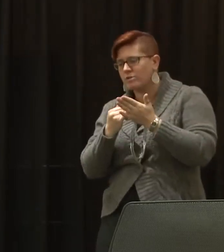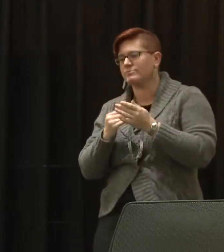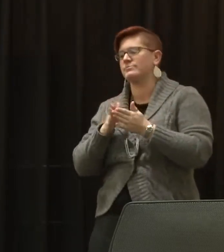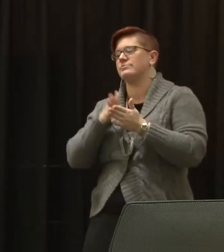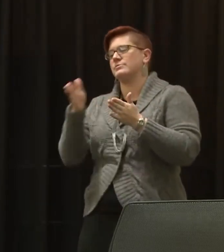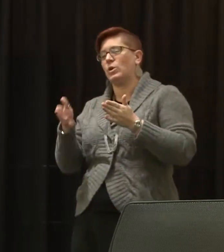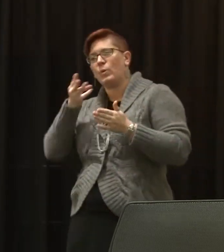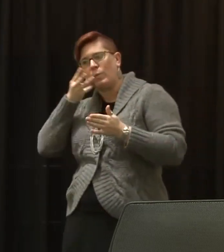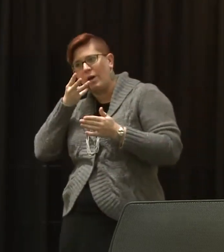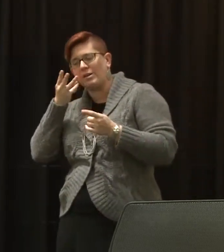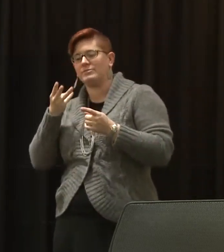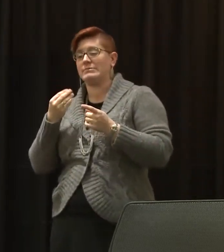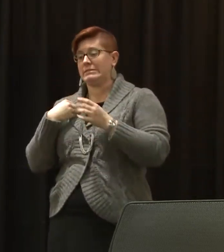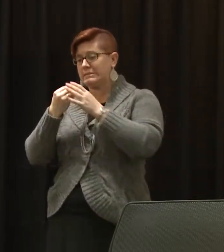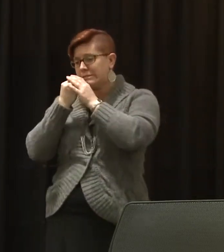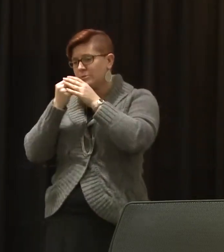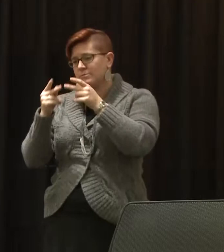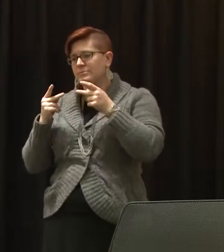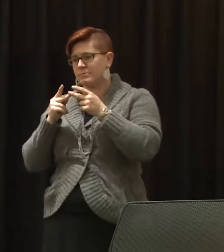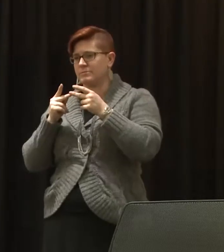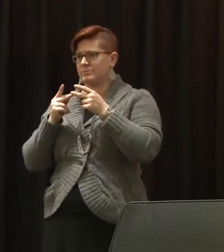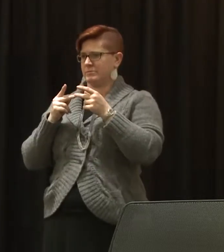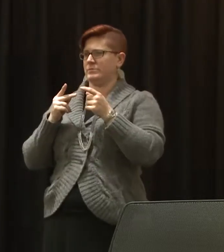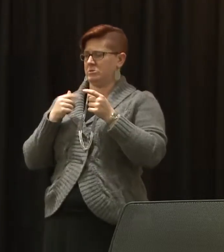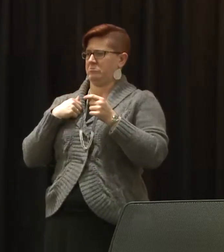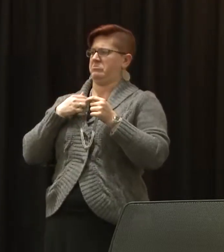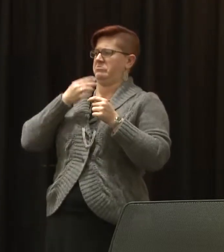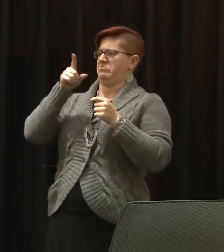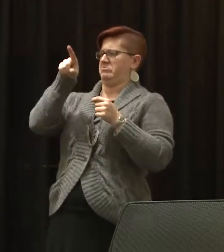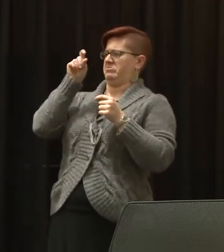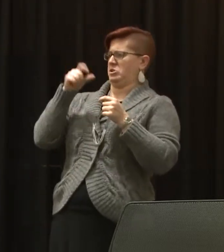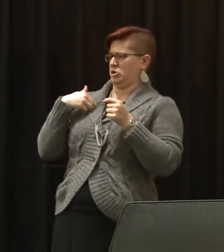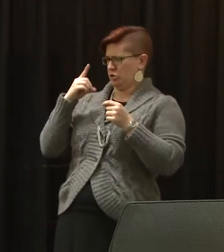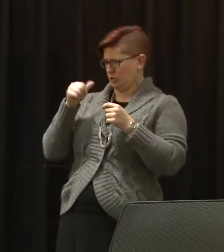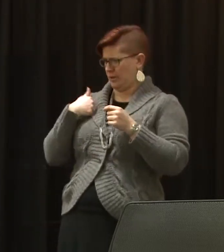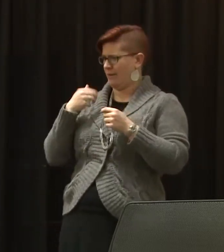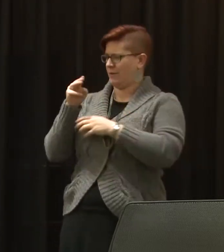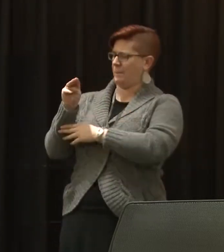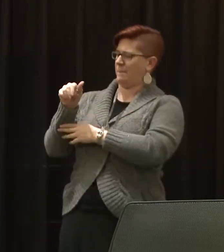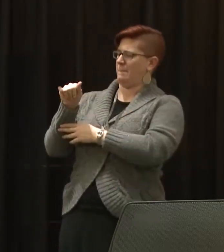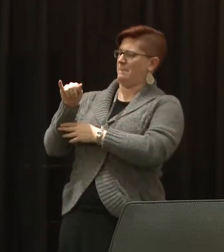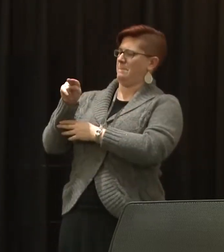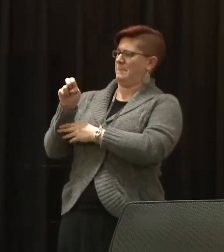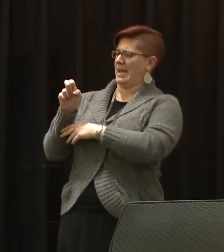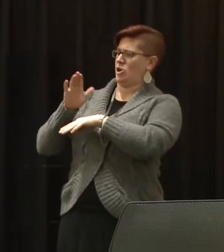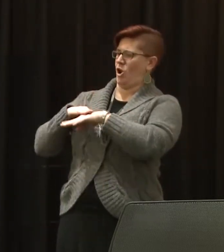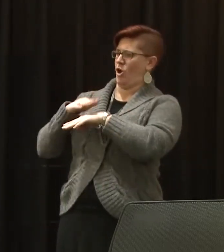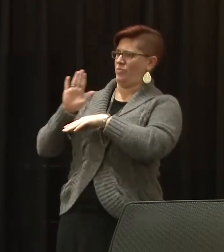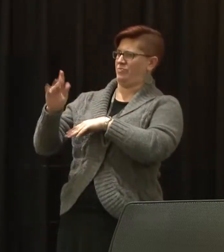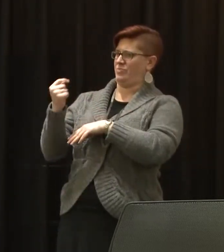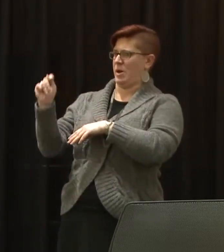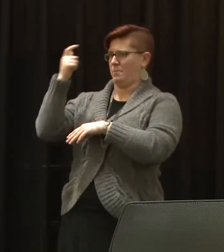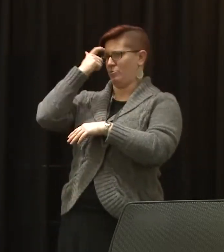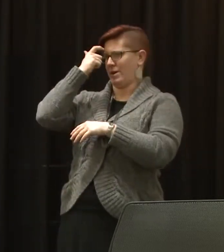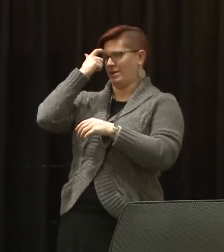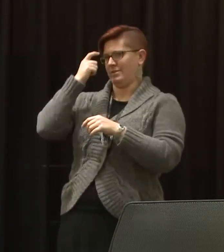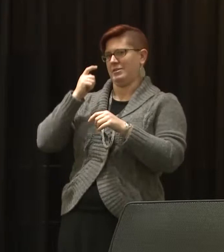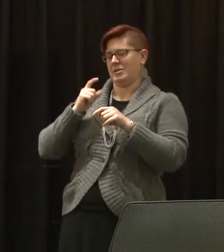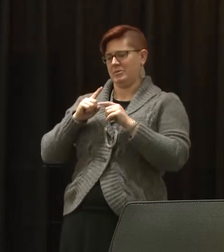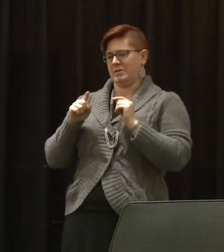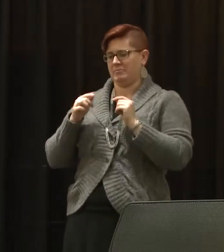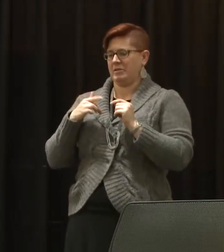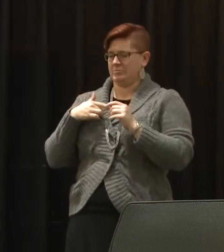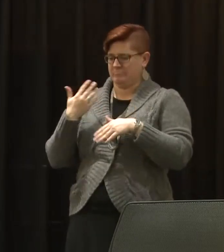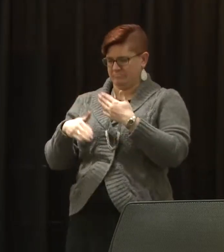A sandwich board outside poses a query for me. Do you have Maine on the brain? But the harbor town charm glides off of me,